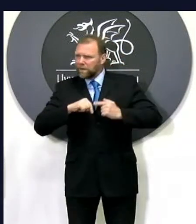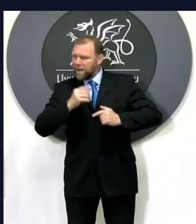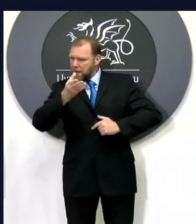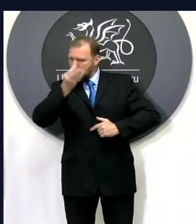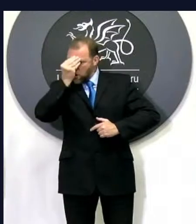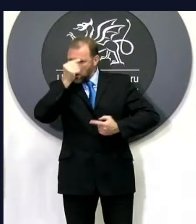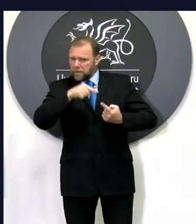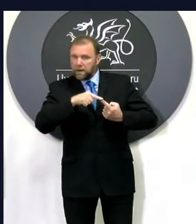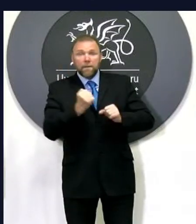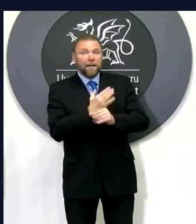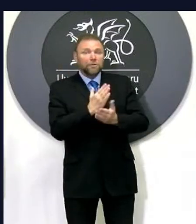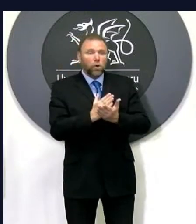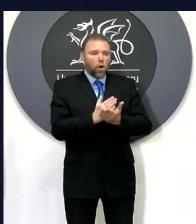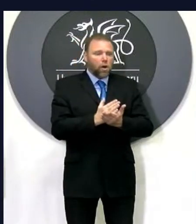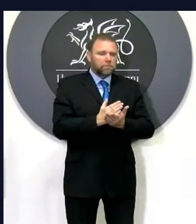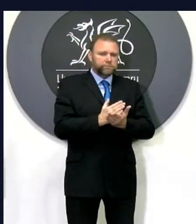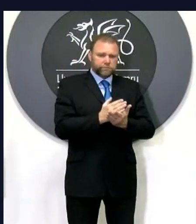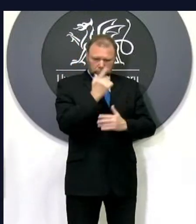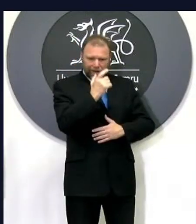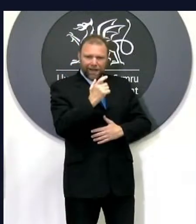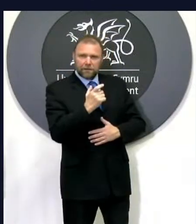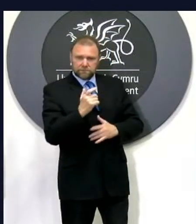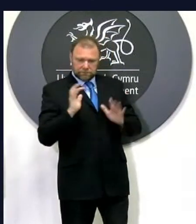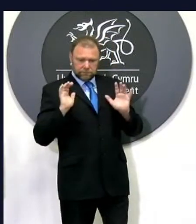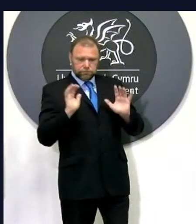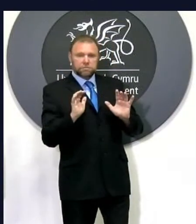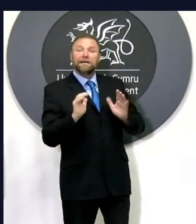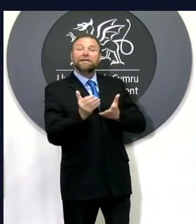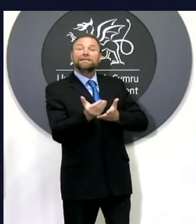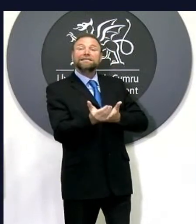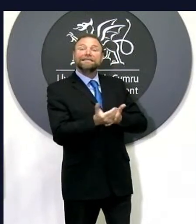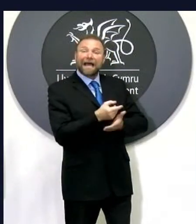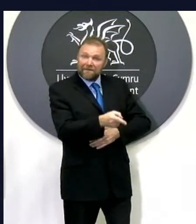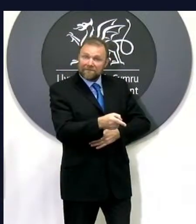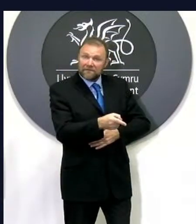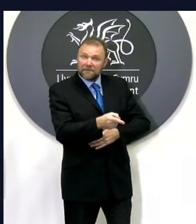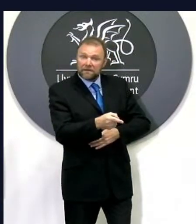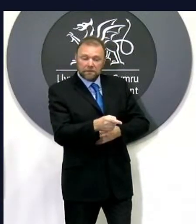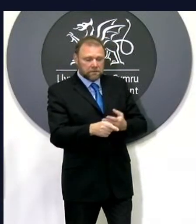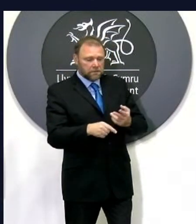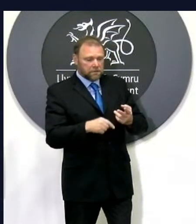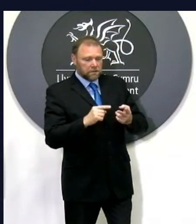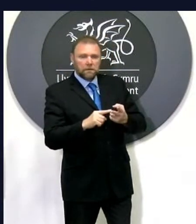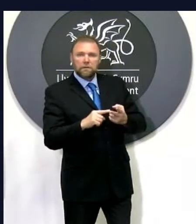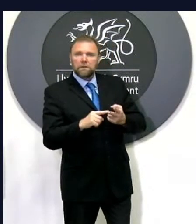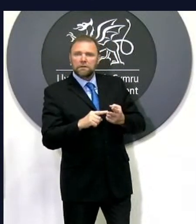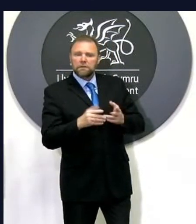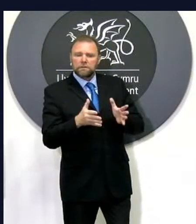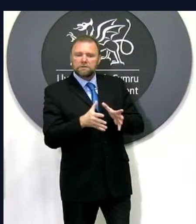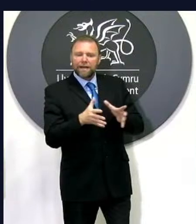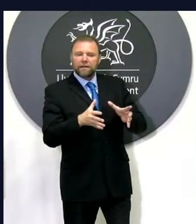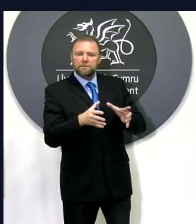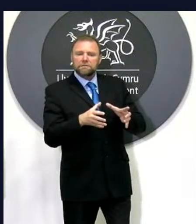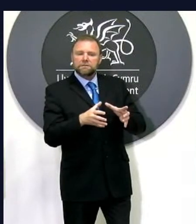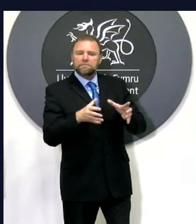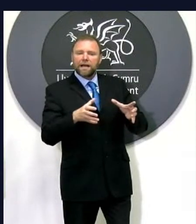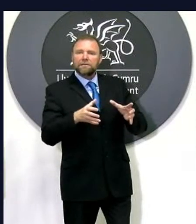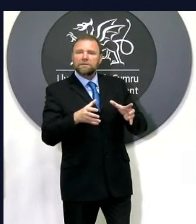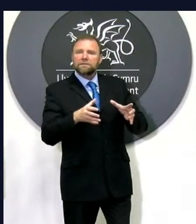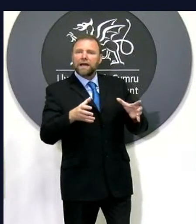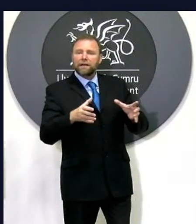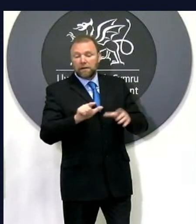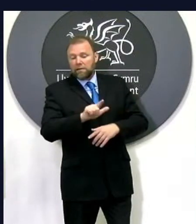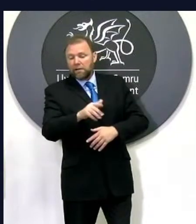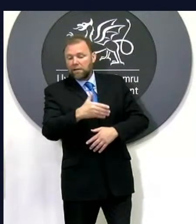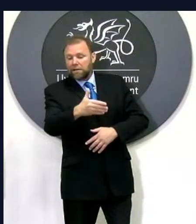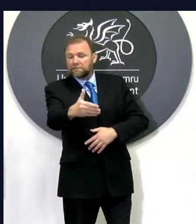have that number of people together safely, and then, if we can, to extend those numbers still further and later on into the